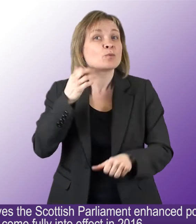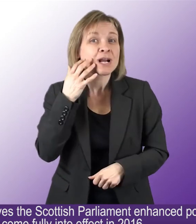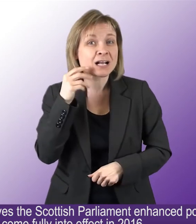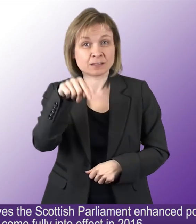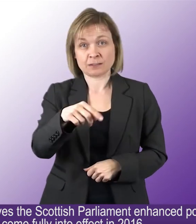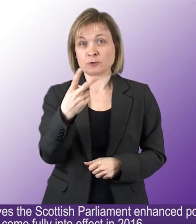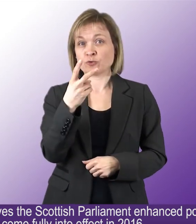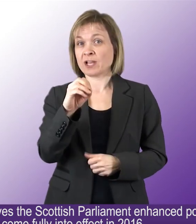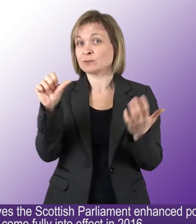in 2016.